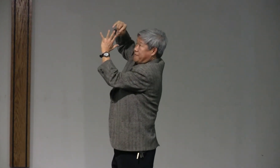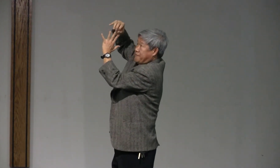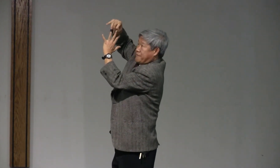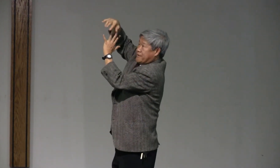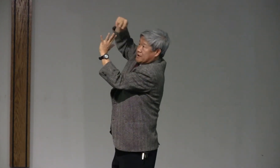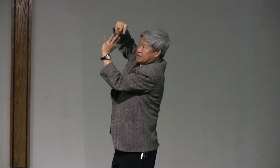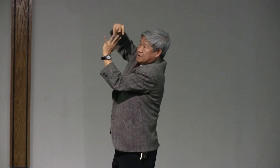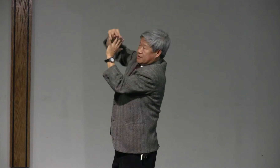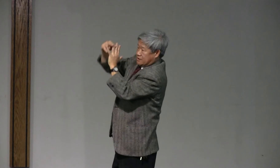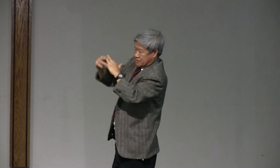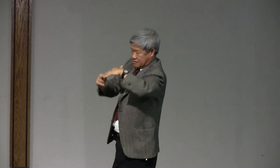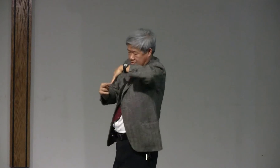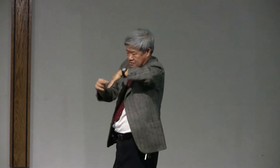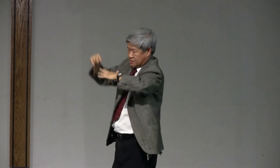And the waves are even taller than